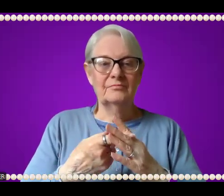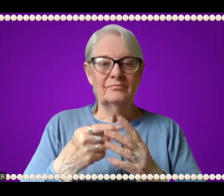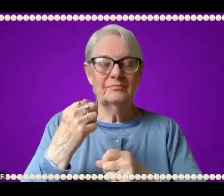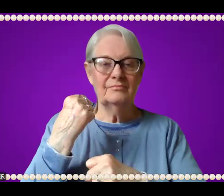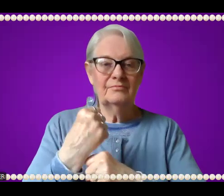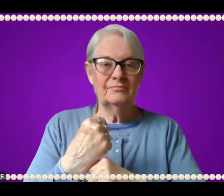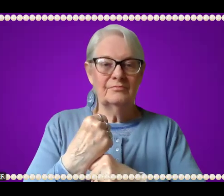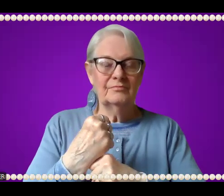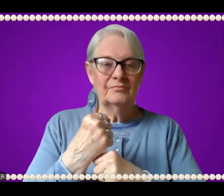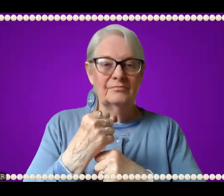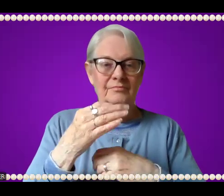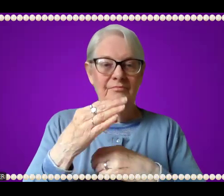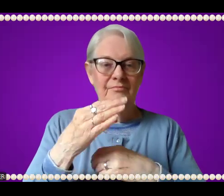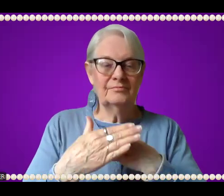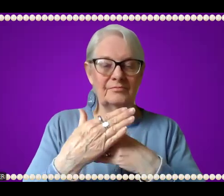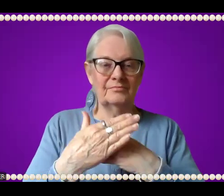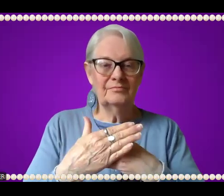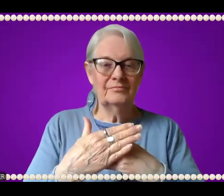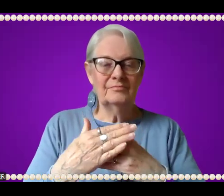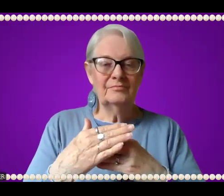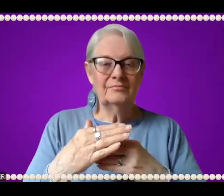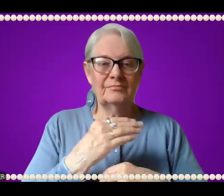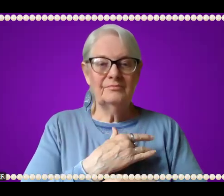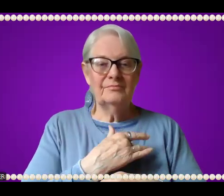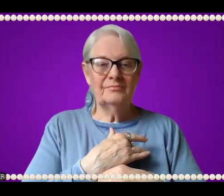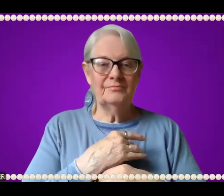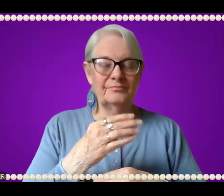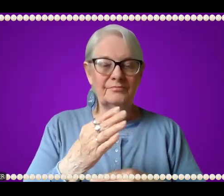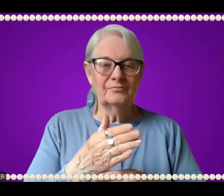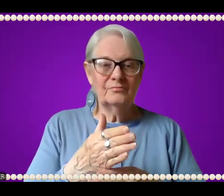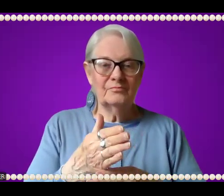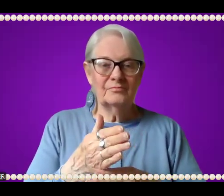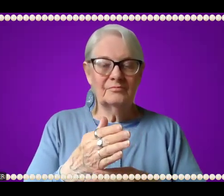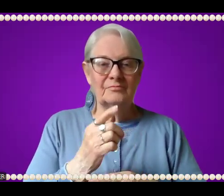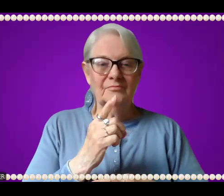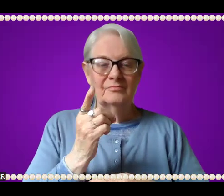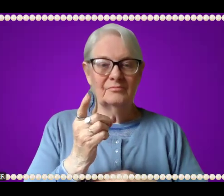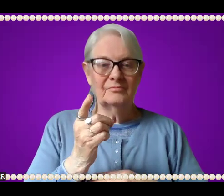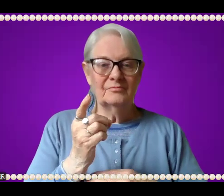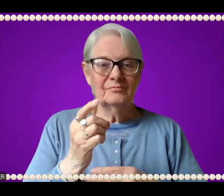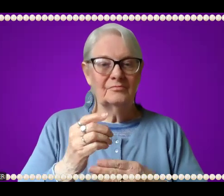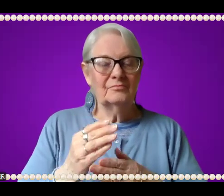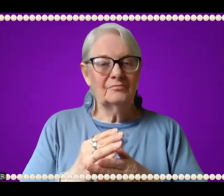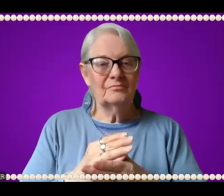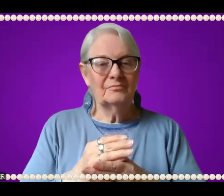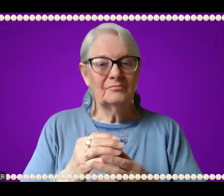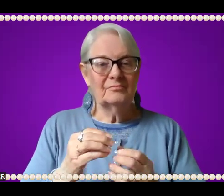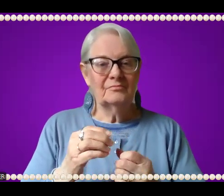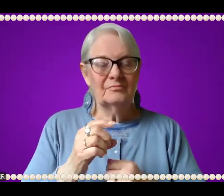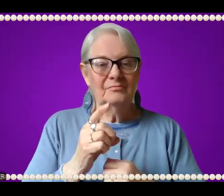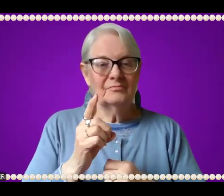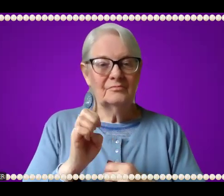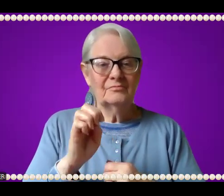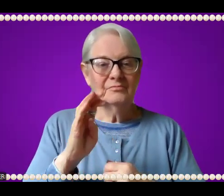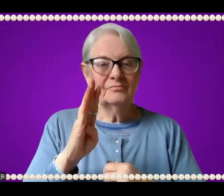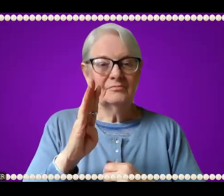heart. Debbie and I are in a Bible study on Tuesday nights. And Debbie, if you remember last night, Delinda and her team were